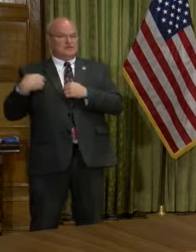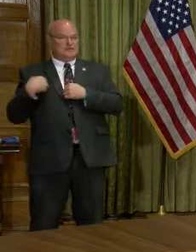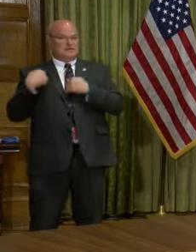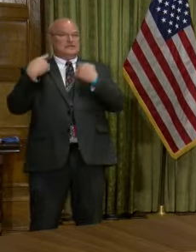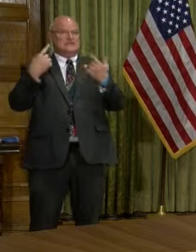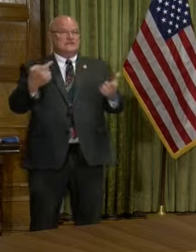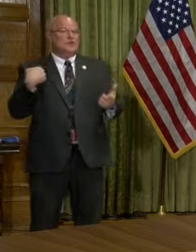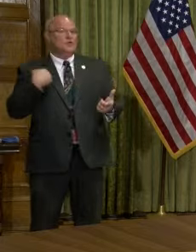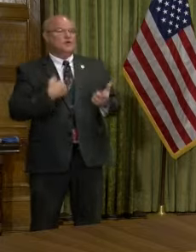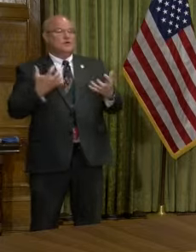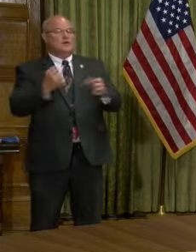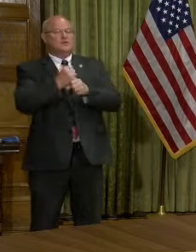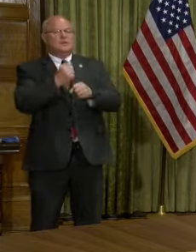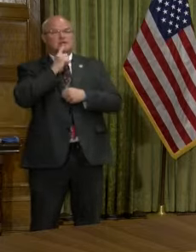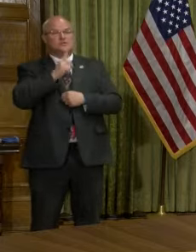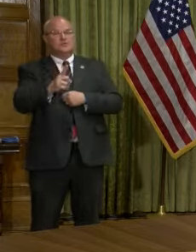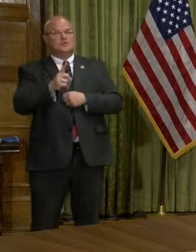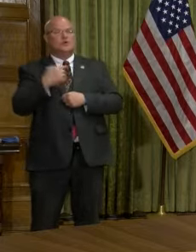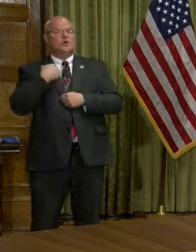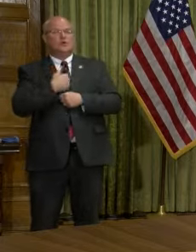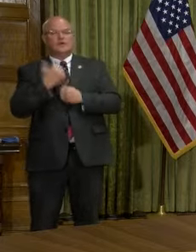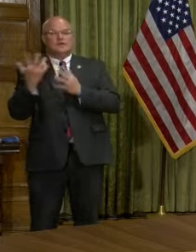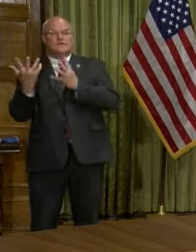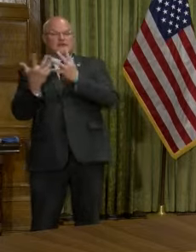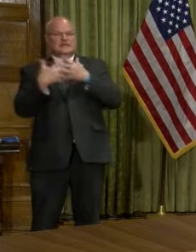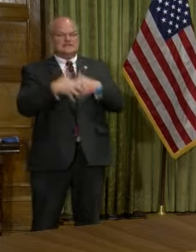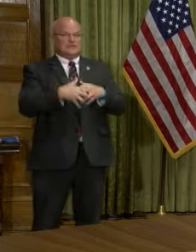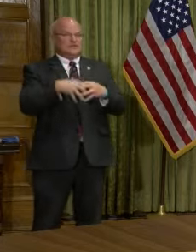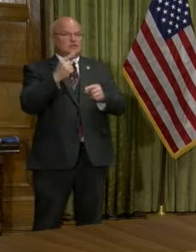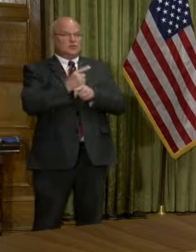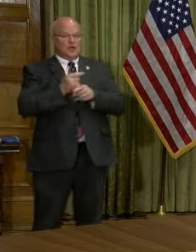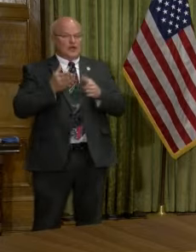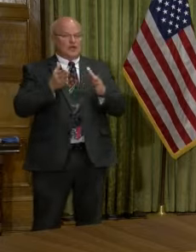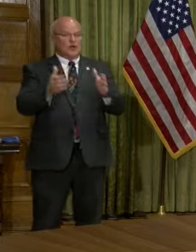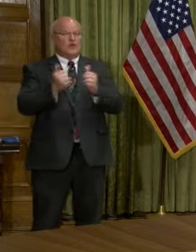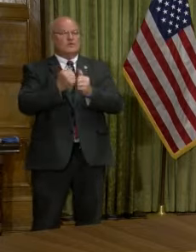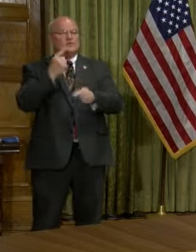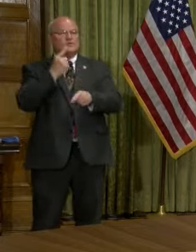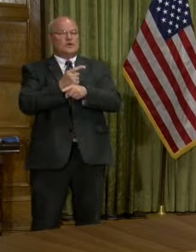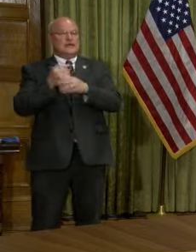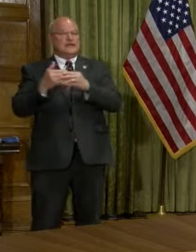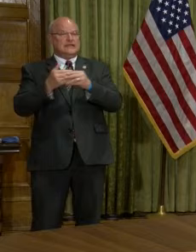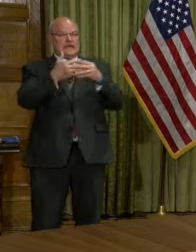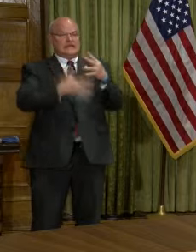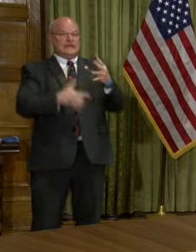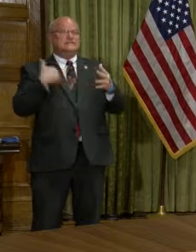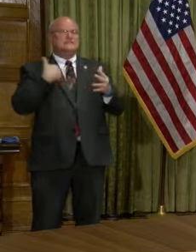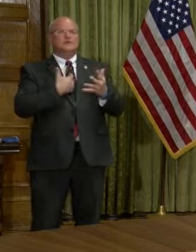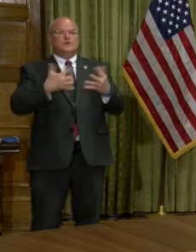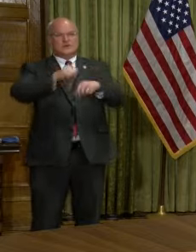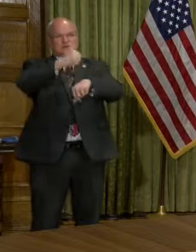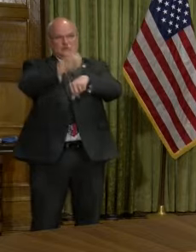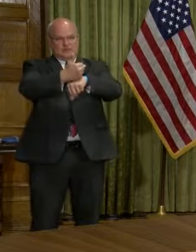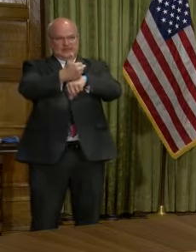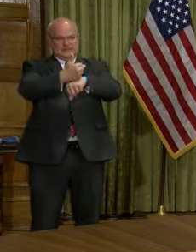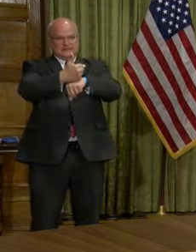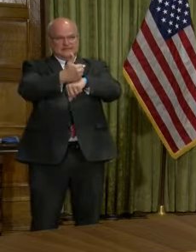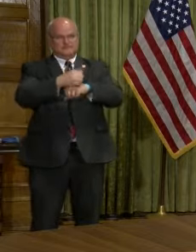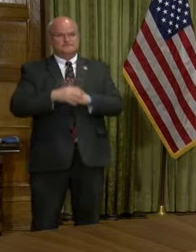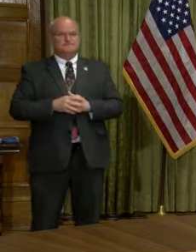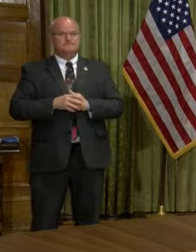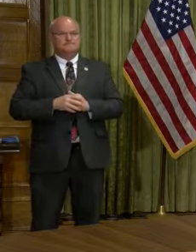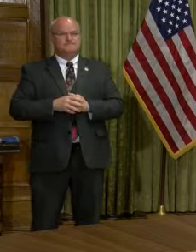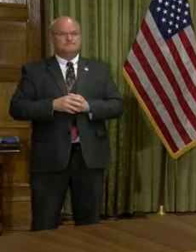want to make sure we phase that in the right way with the right guidelines that we want to put into place.